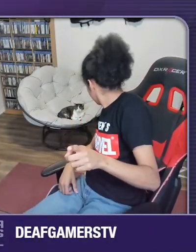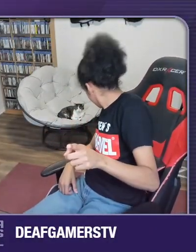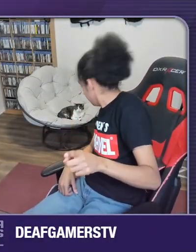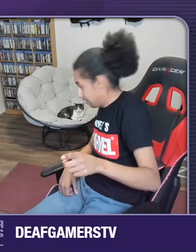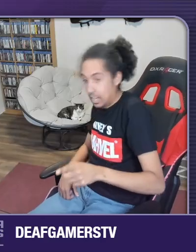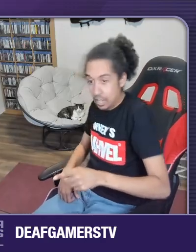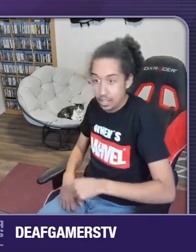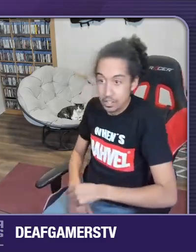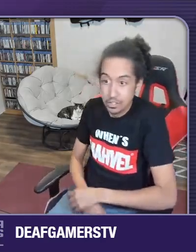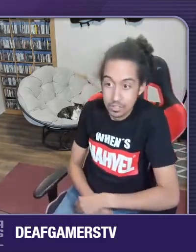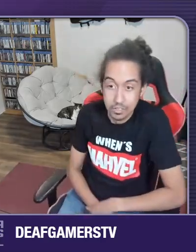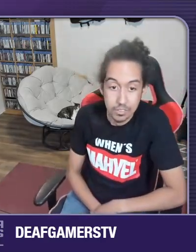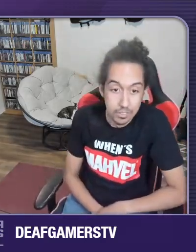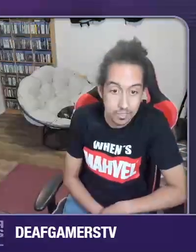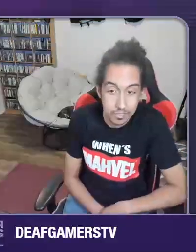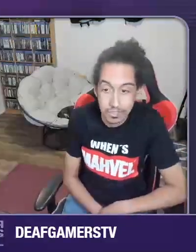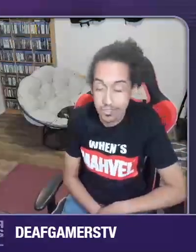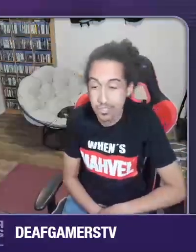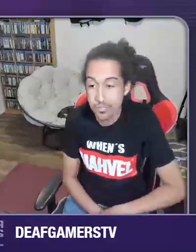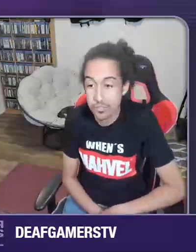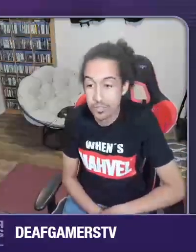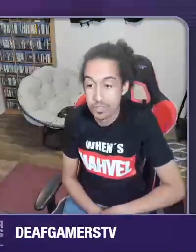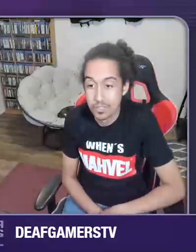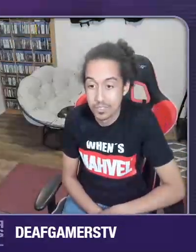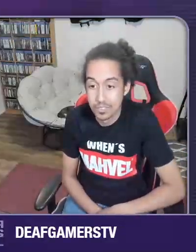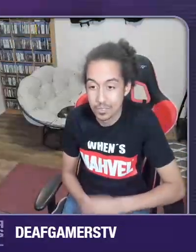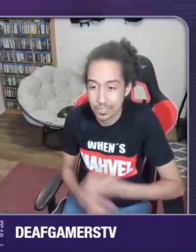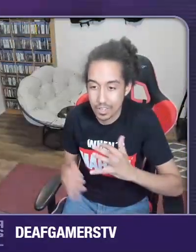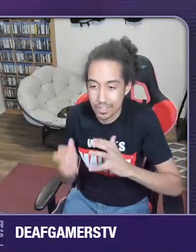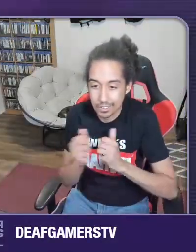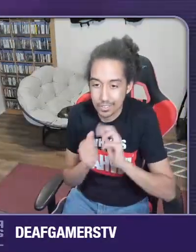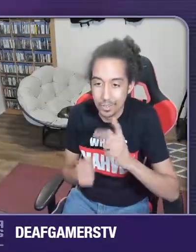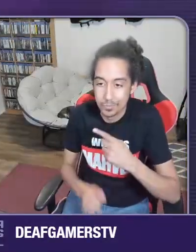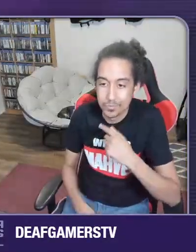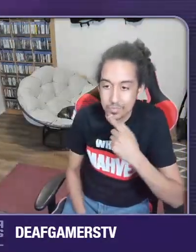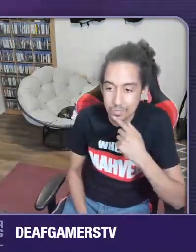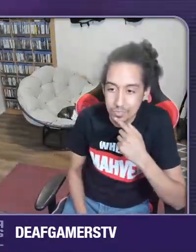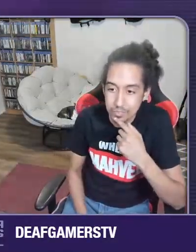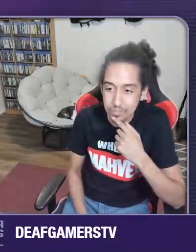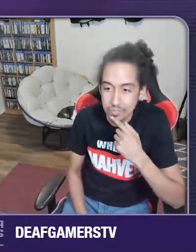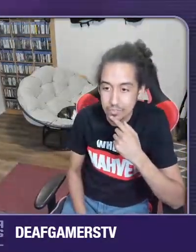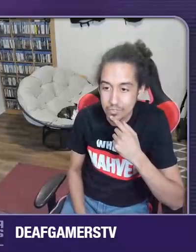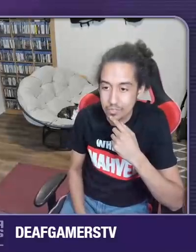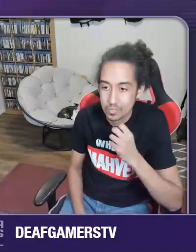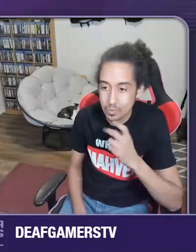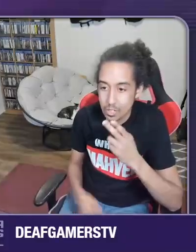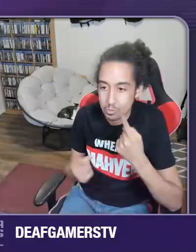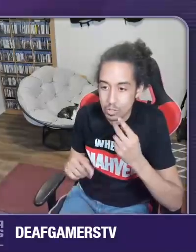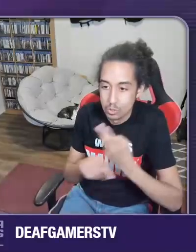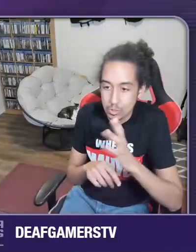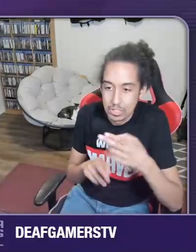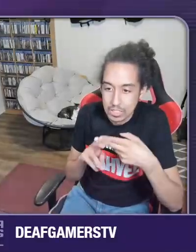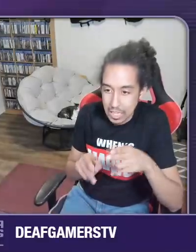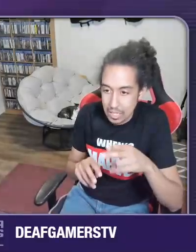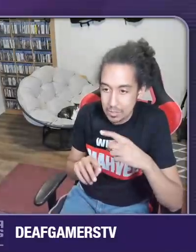on the Akira. We giving up on the fat damage for more mixes. Okay. Now, at the same